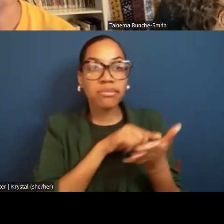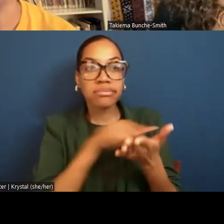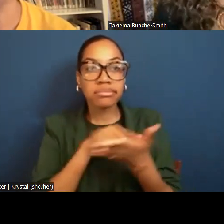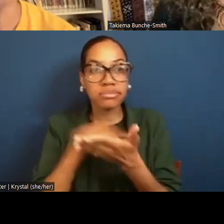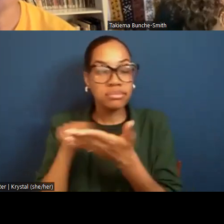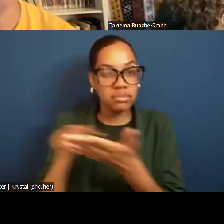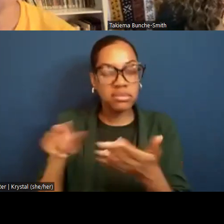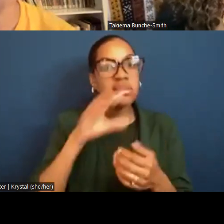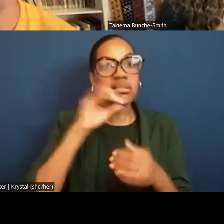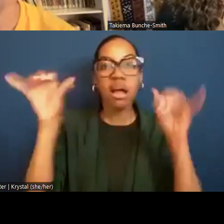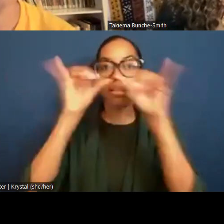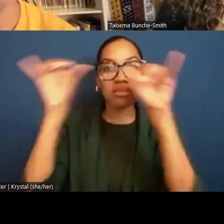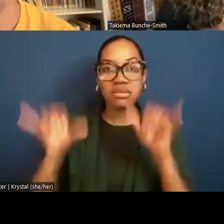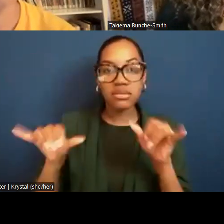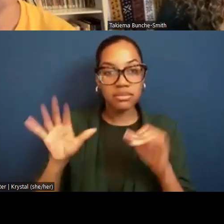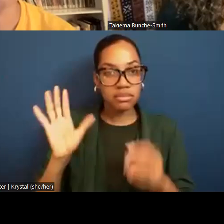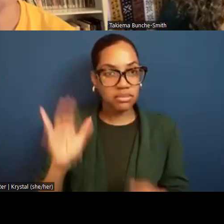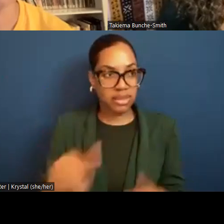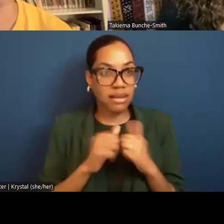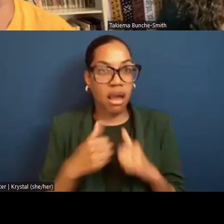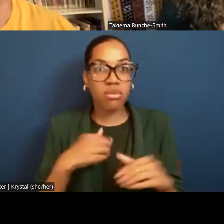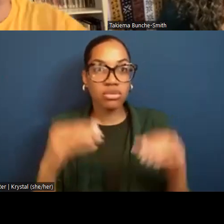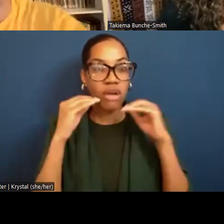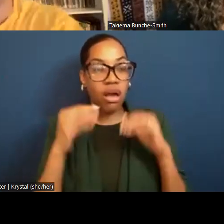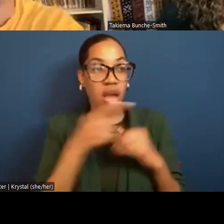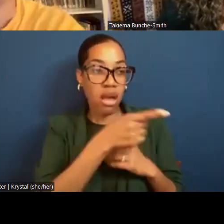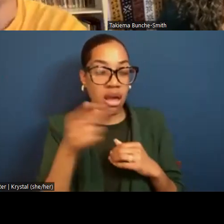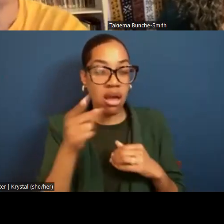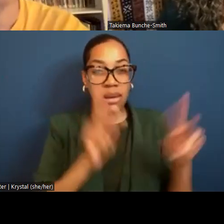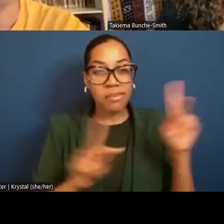You know, I was taught that racism was just bad apples and that those folks would die off long